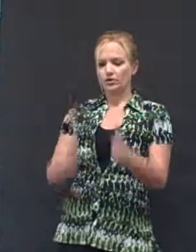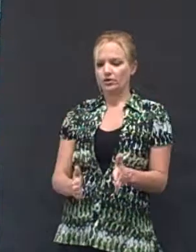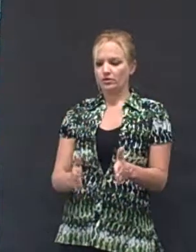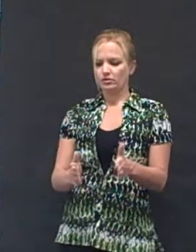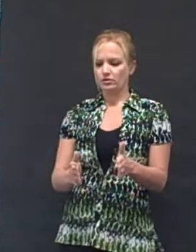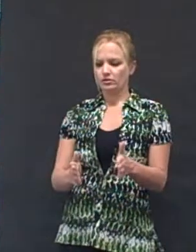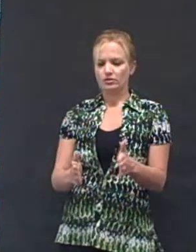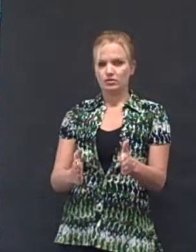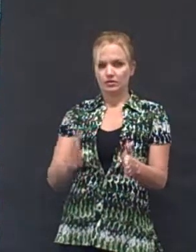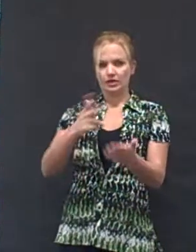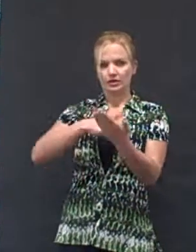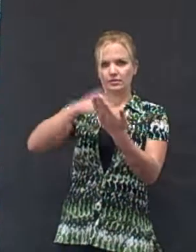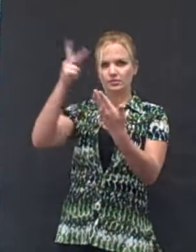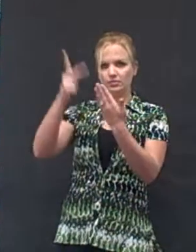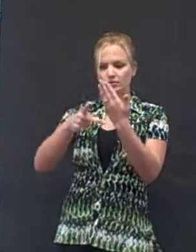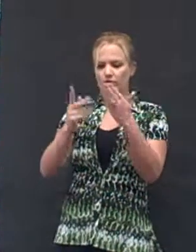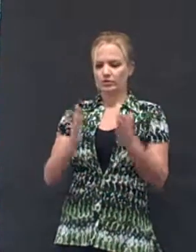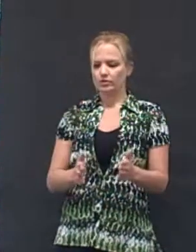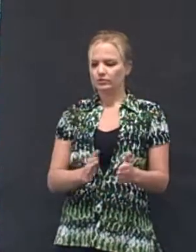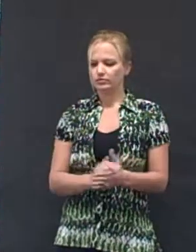programmer. Okay, programmer.